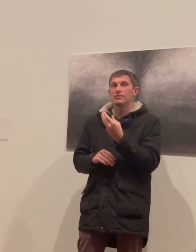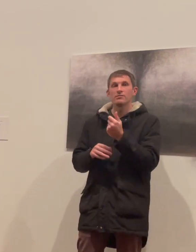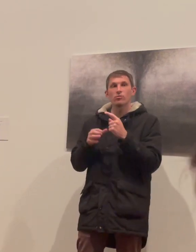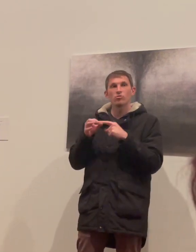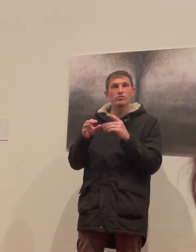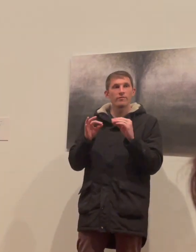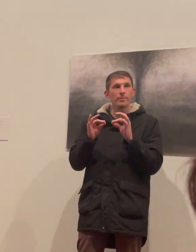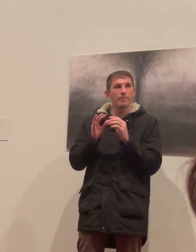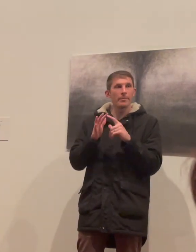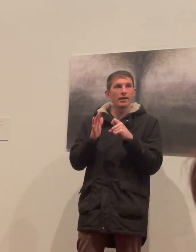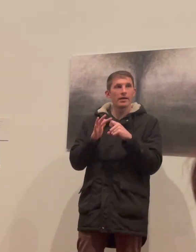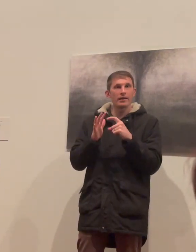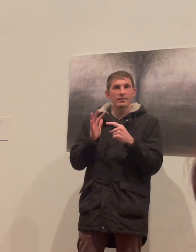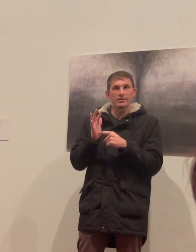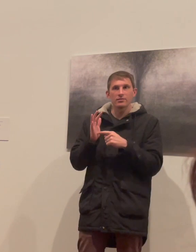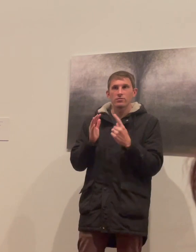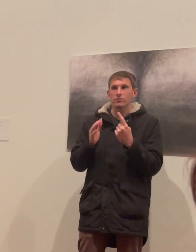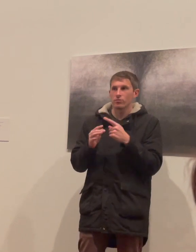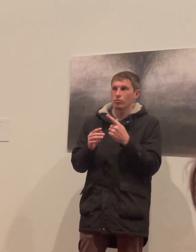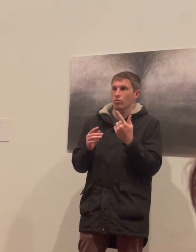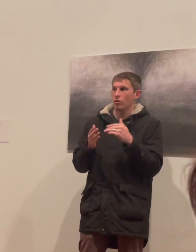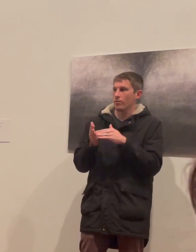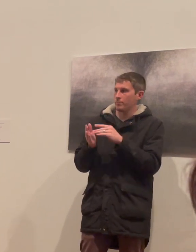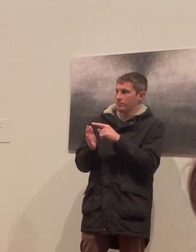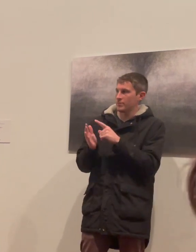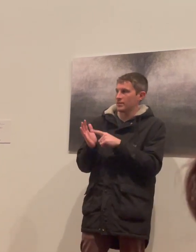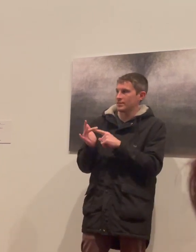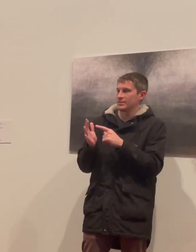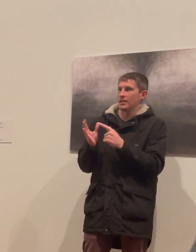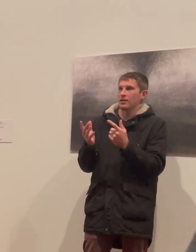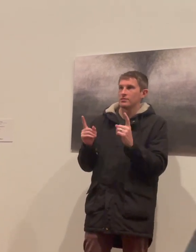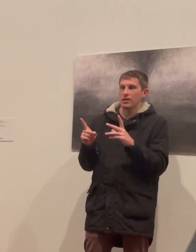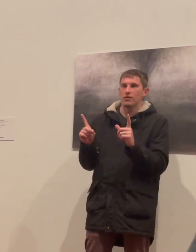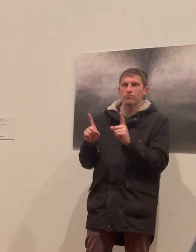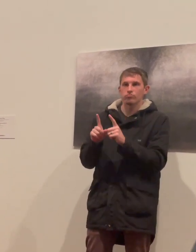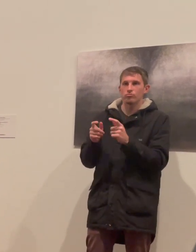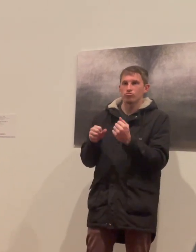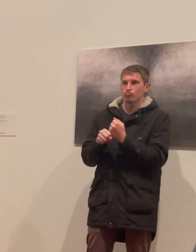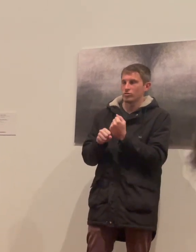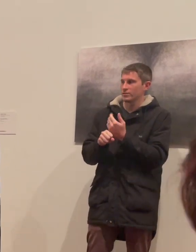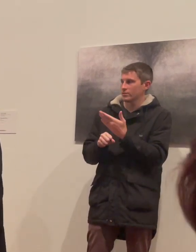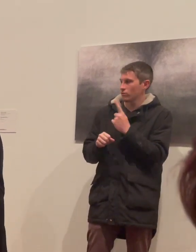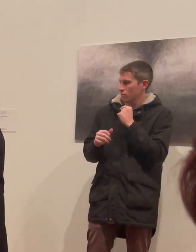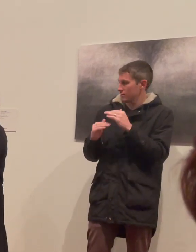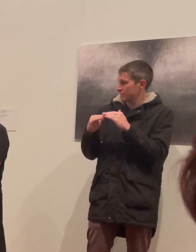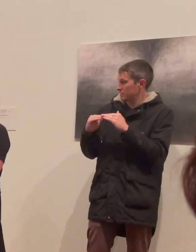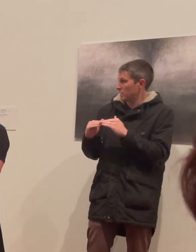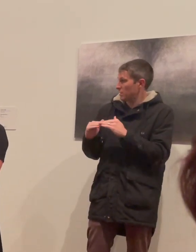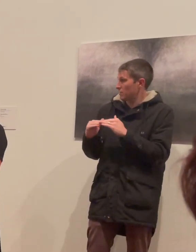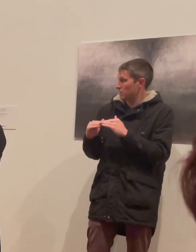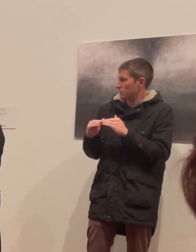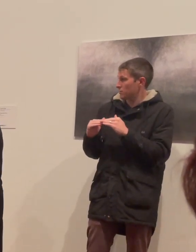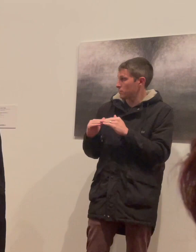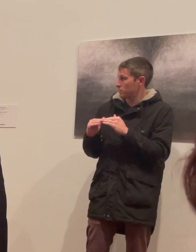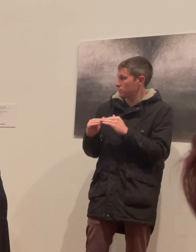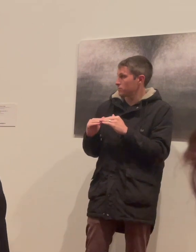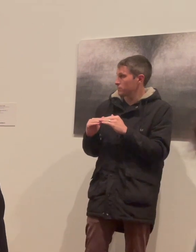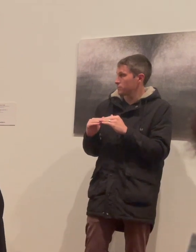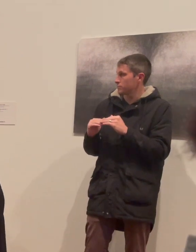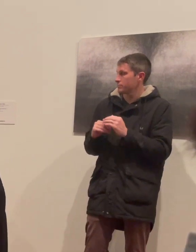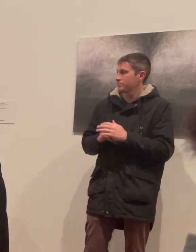Beckett, who first curated Lisa into this exhibition. So, should we sit down, Lisa? Do you want to Sit